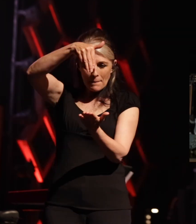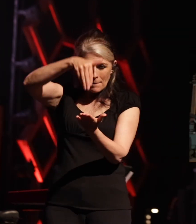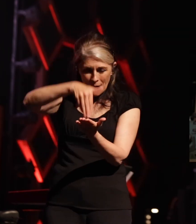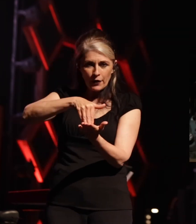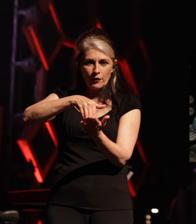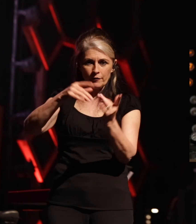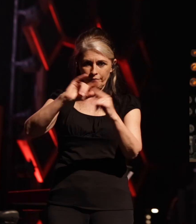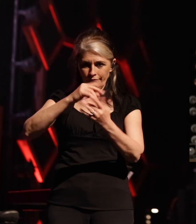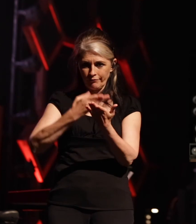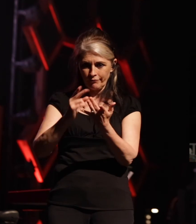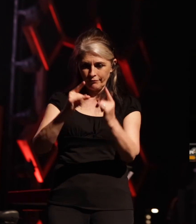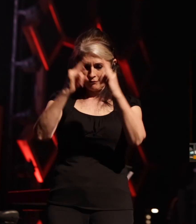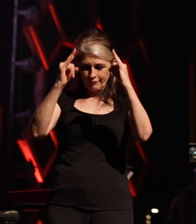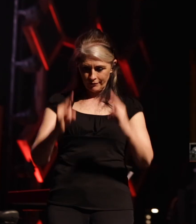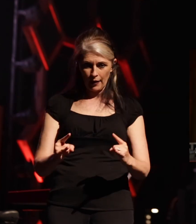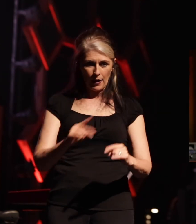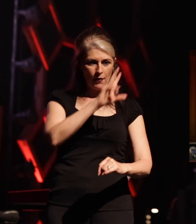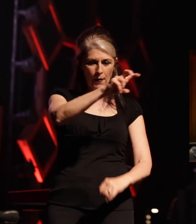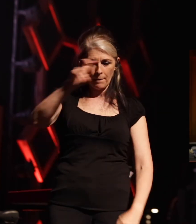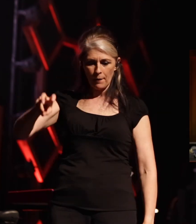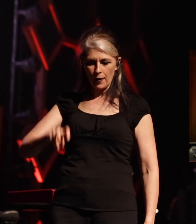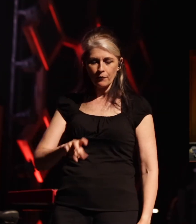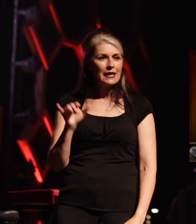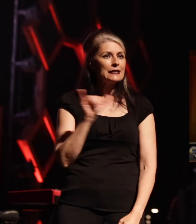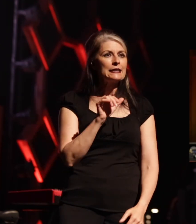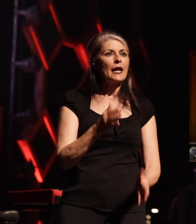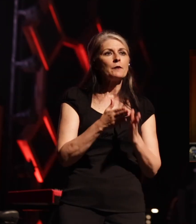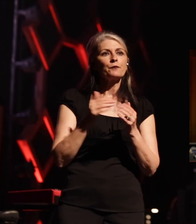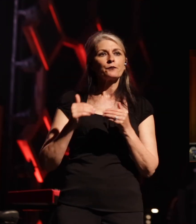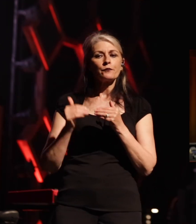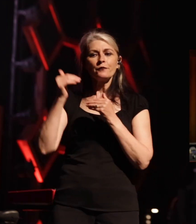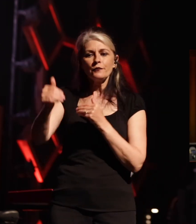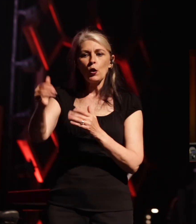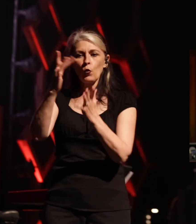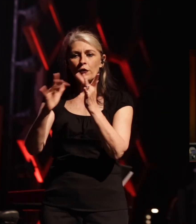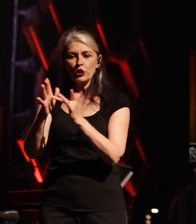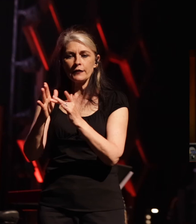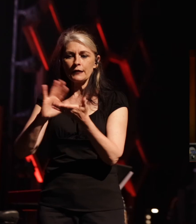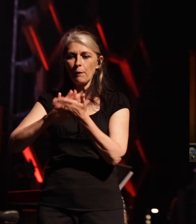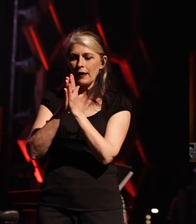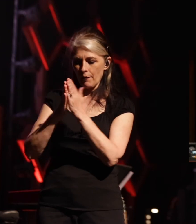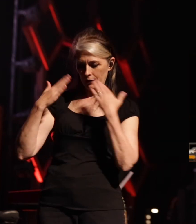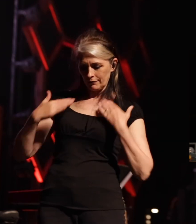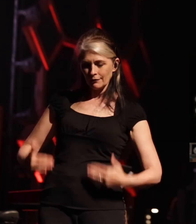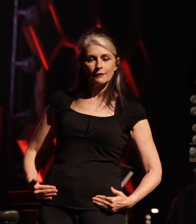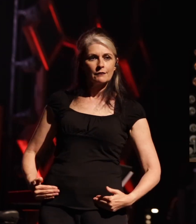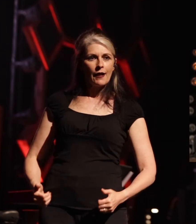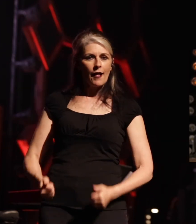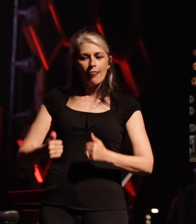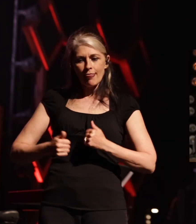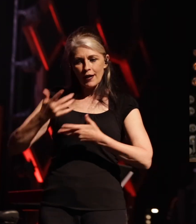Jesus coming to this earth, taking on flesh and living among us, that he sympathizes with our weaknesses, that he sympathizes